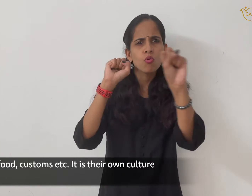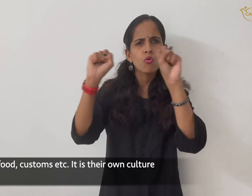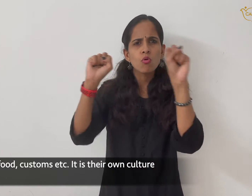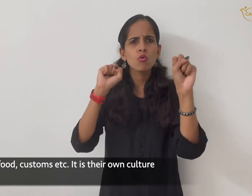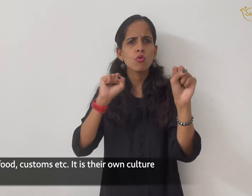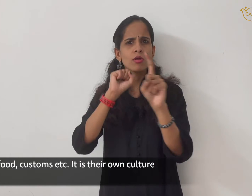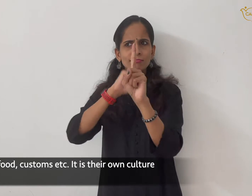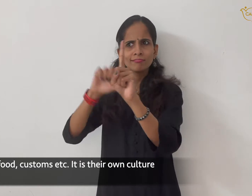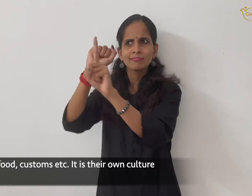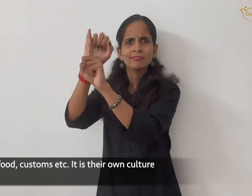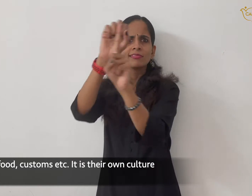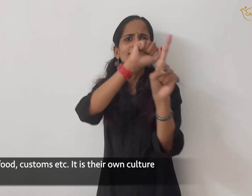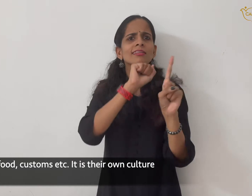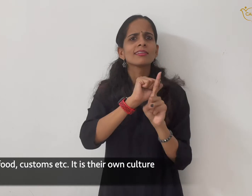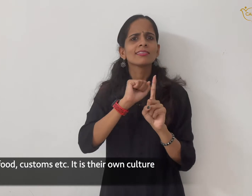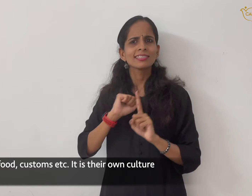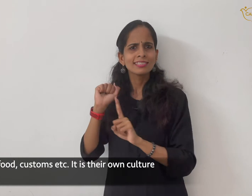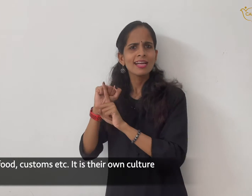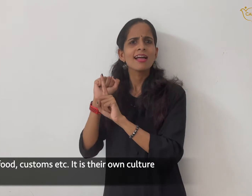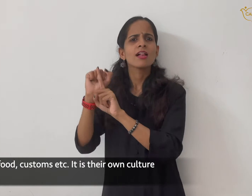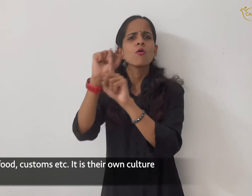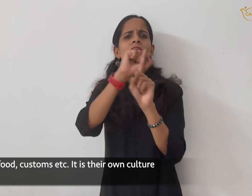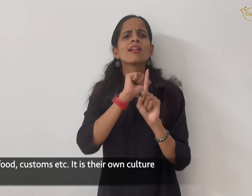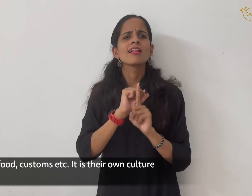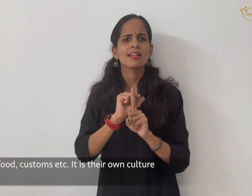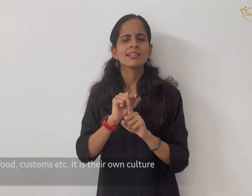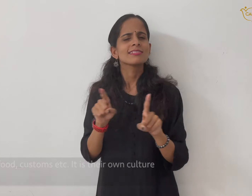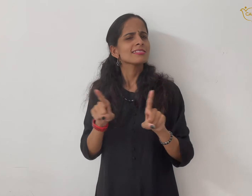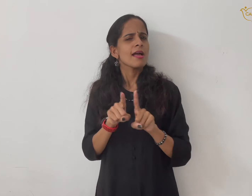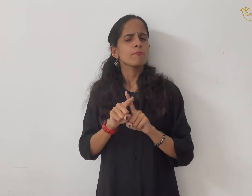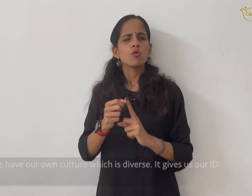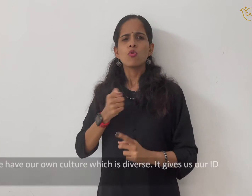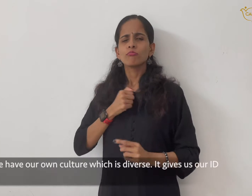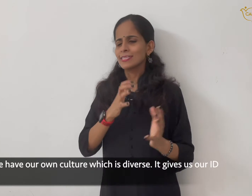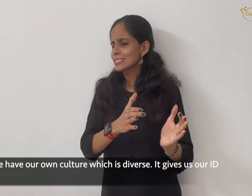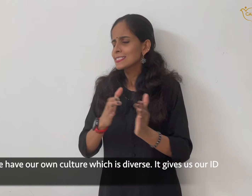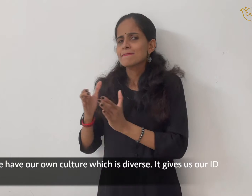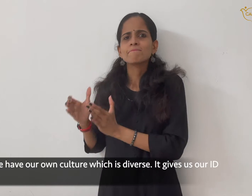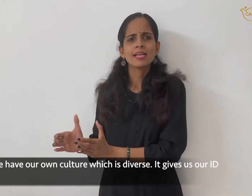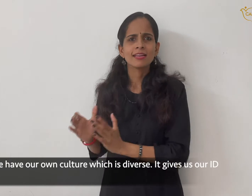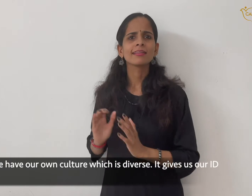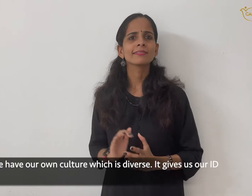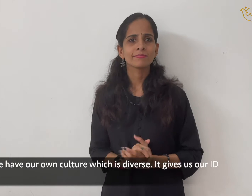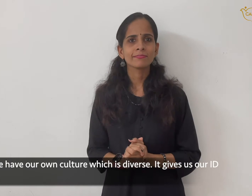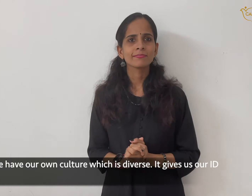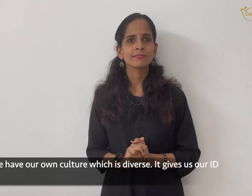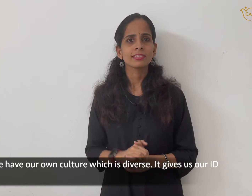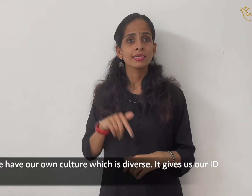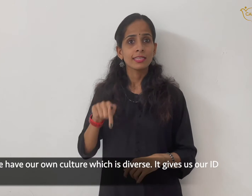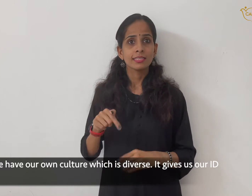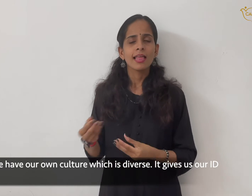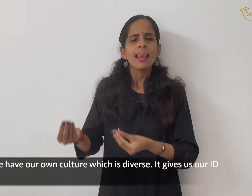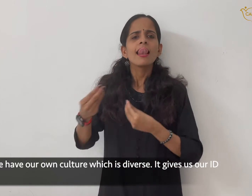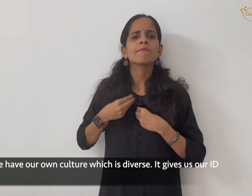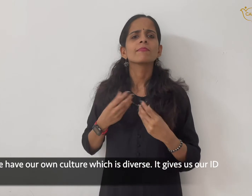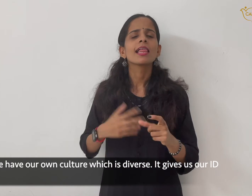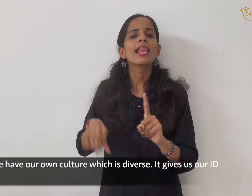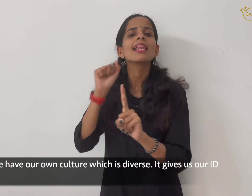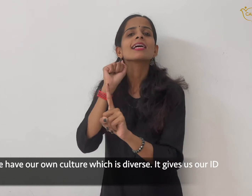customs, etc. It is their own culture. Similarly, we have our own culture which